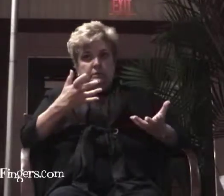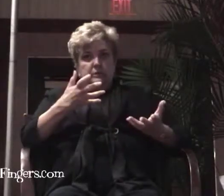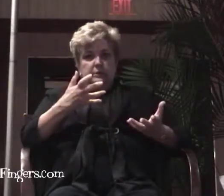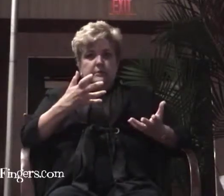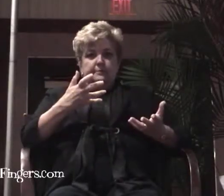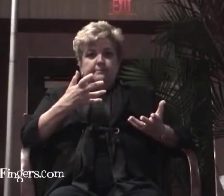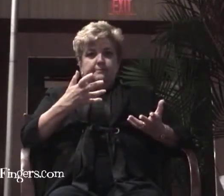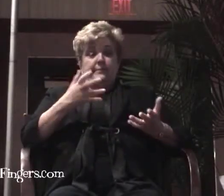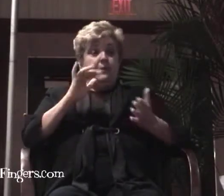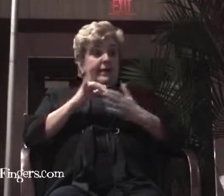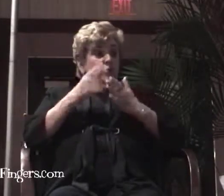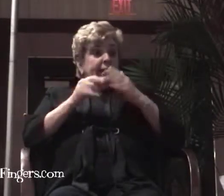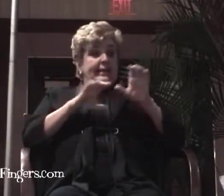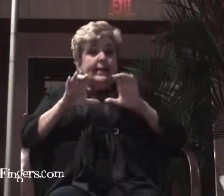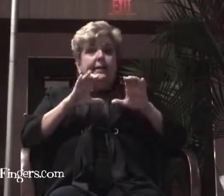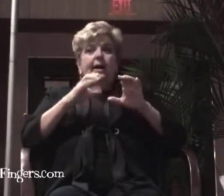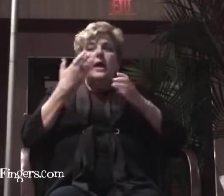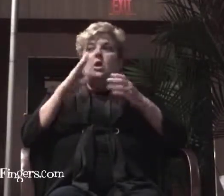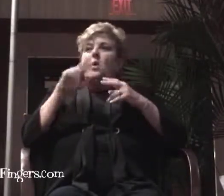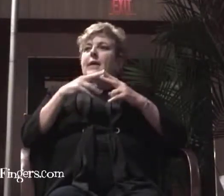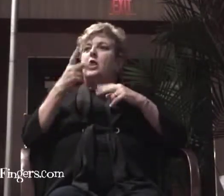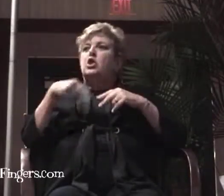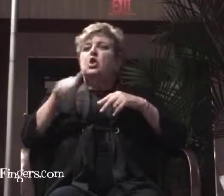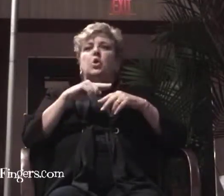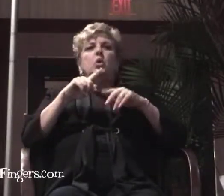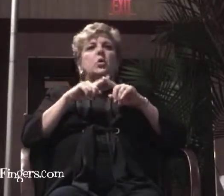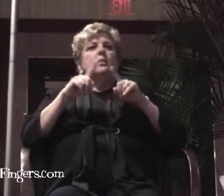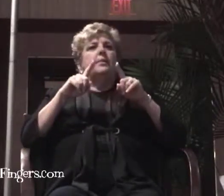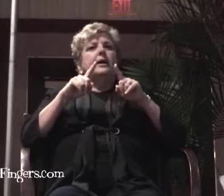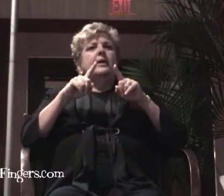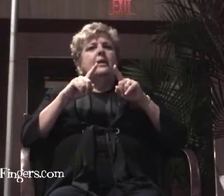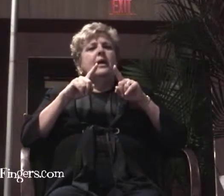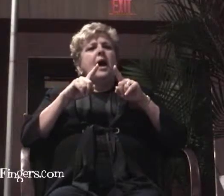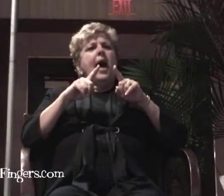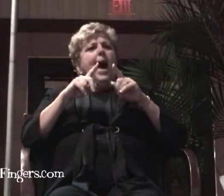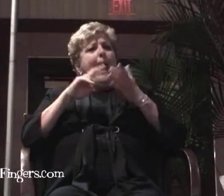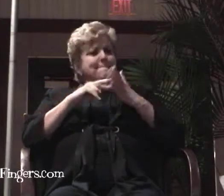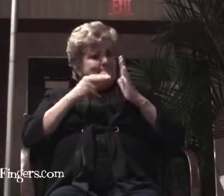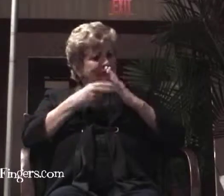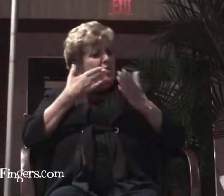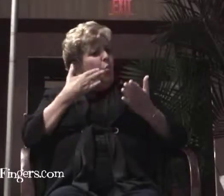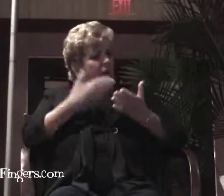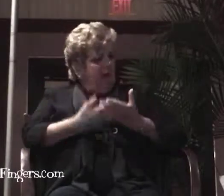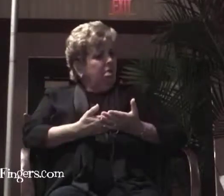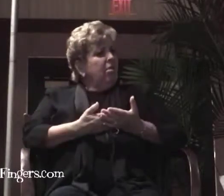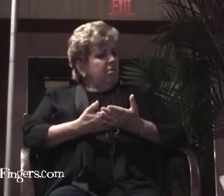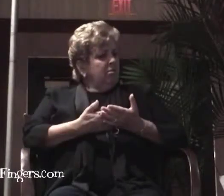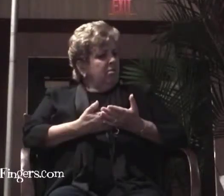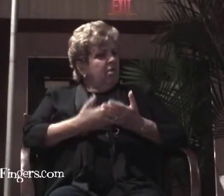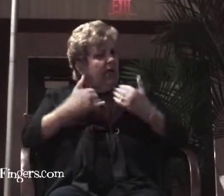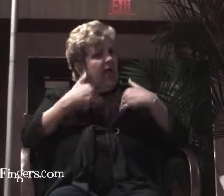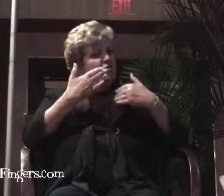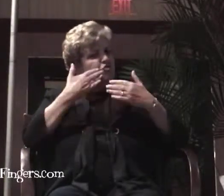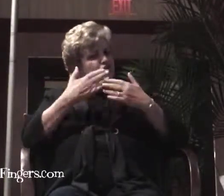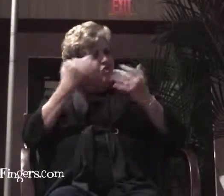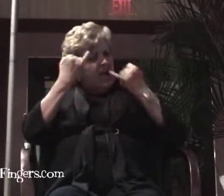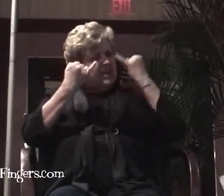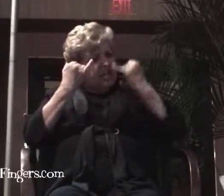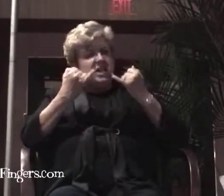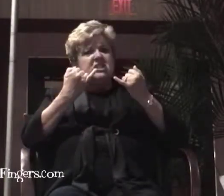what I would do. I don't know about you guys, but I was a real well-intentioned person. I had good intentions, and I wanted you to judge me by my intentions,